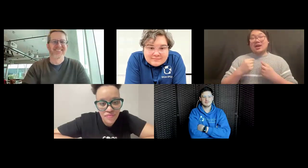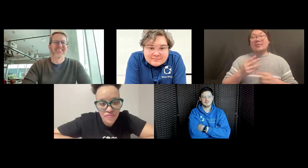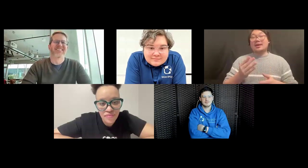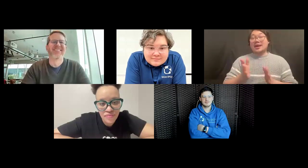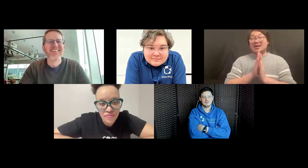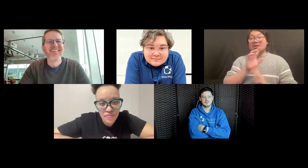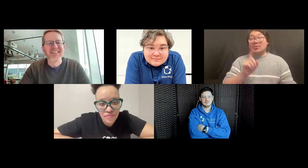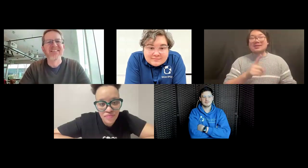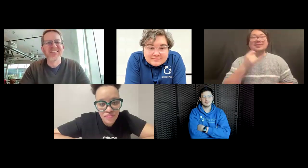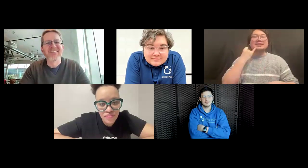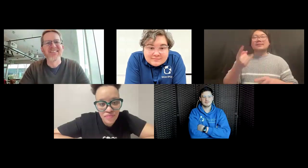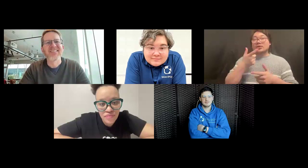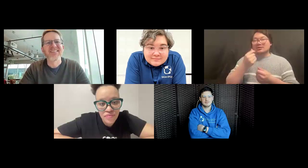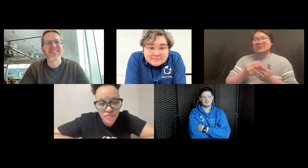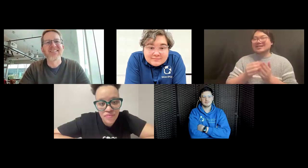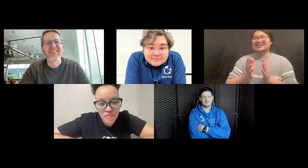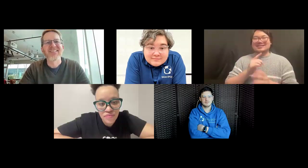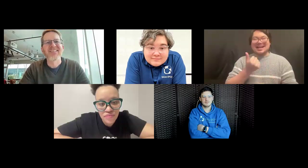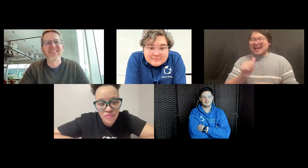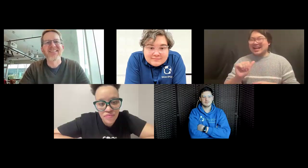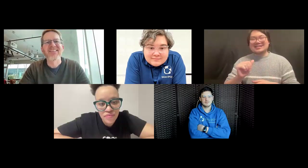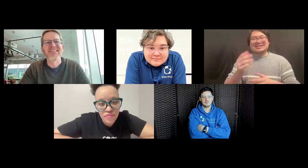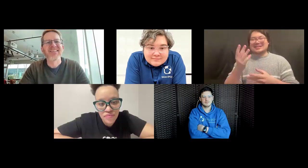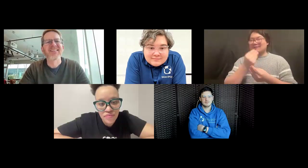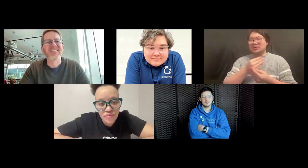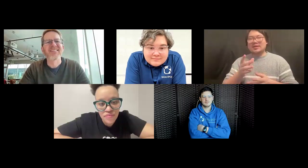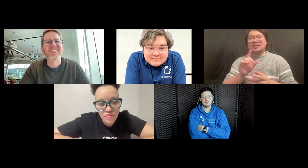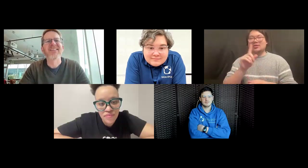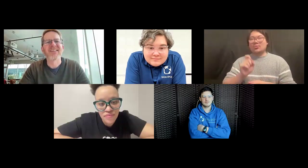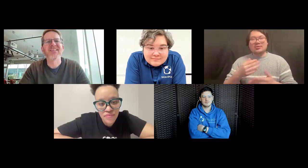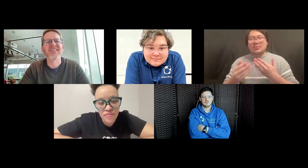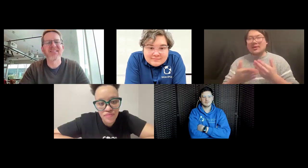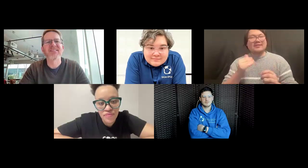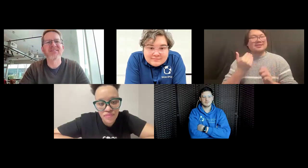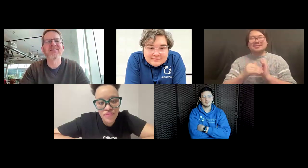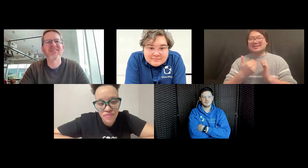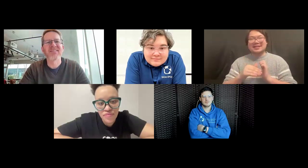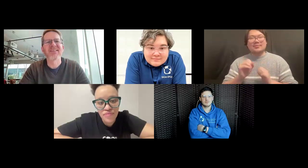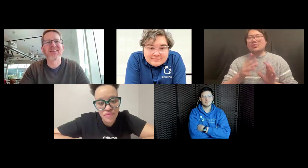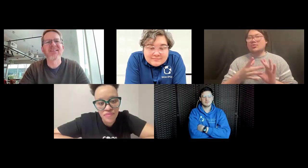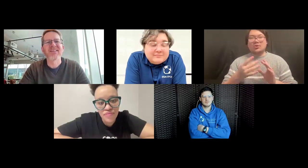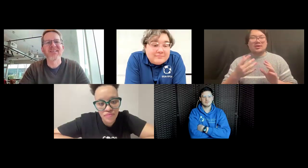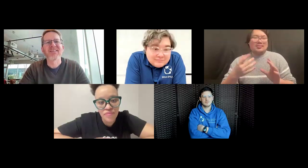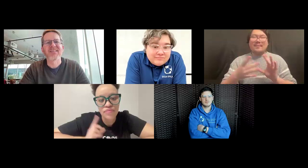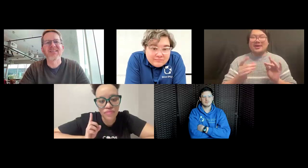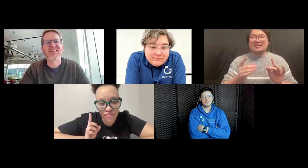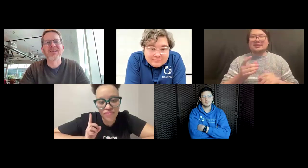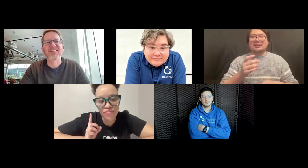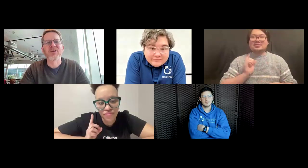Yeah, I just want to add one last thing too, is that if you have any questions or things that you're interested in, or anything pops up or information you want to learn, just send us an